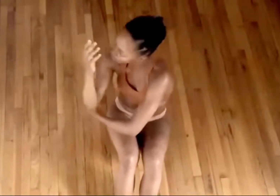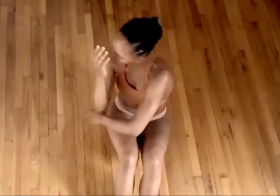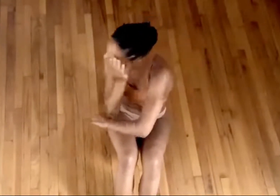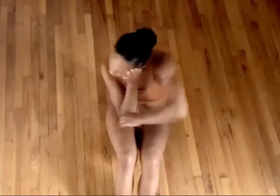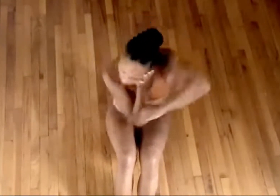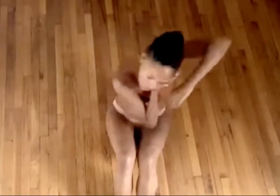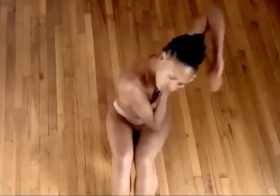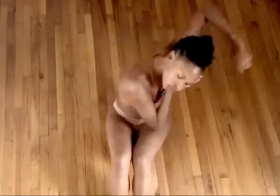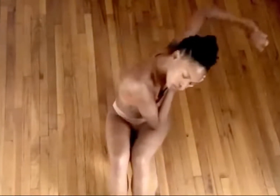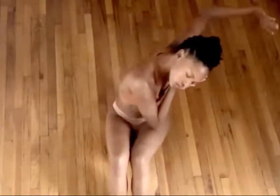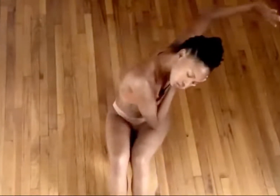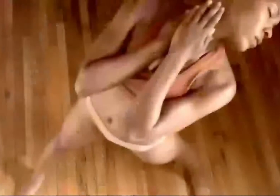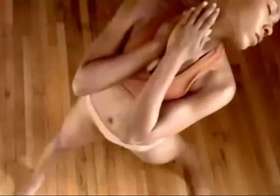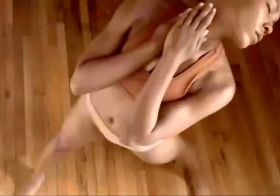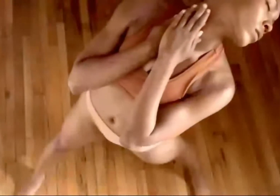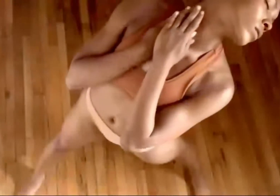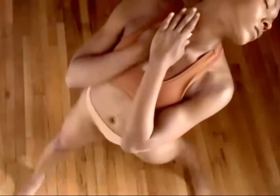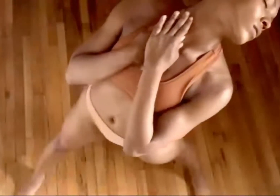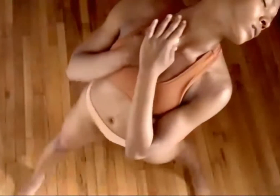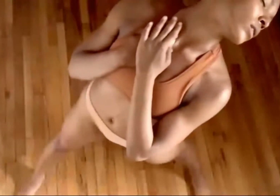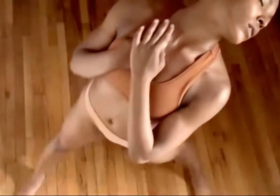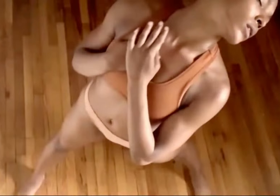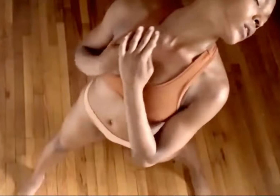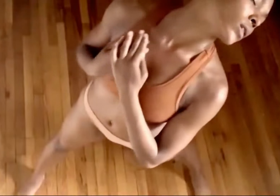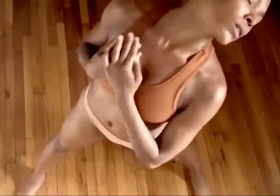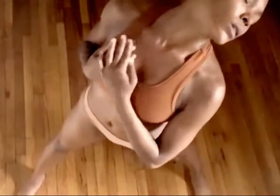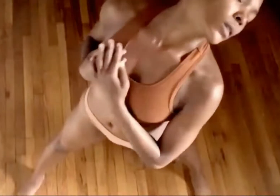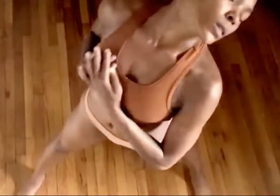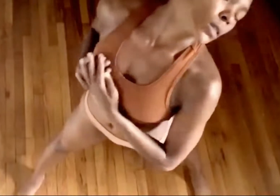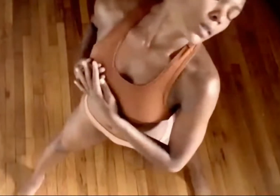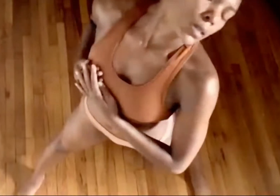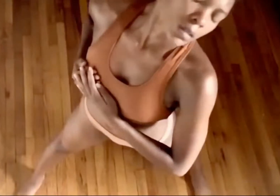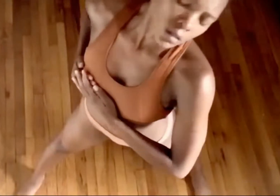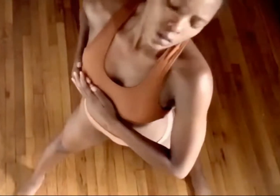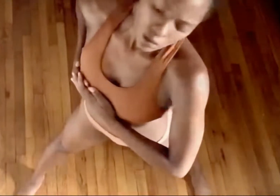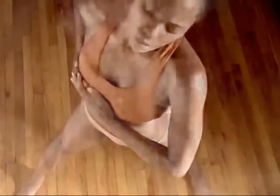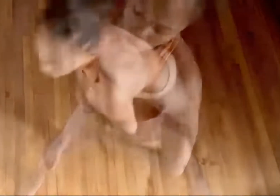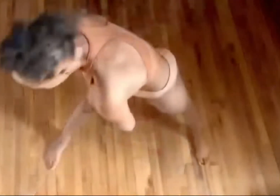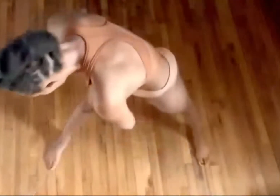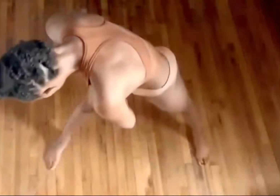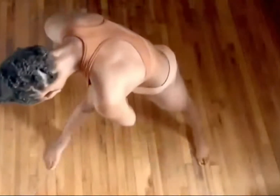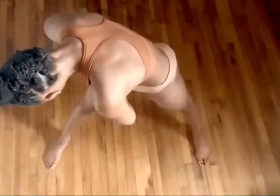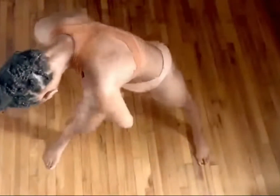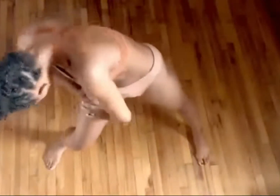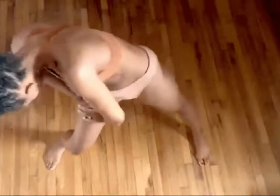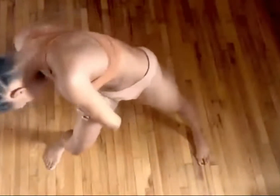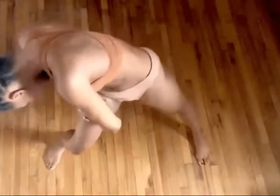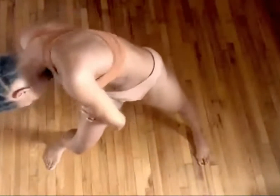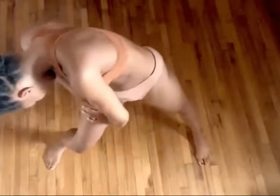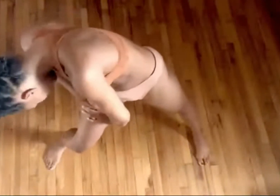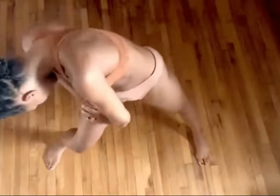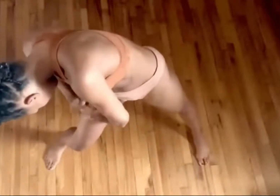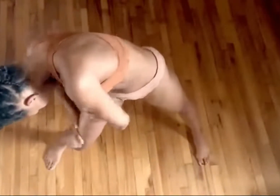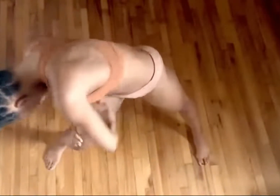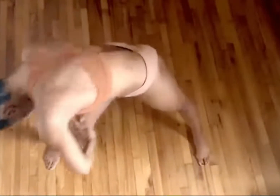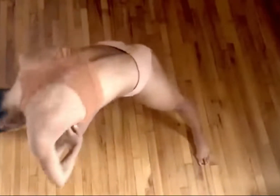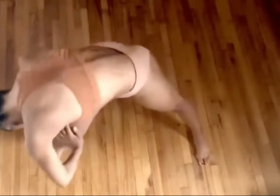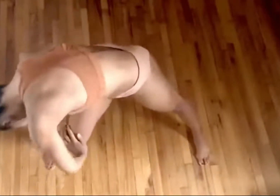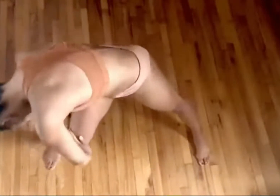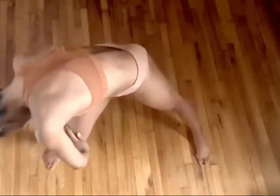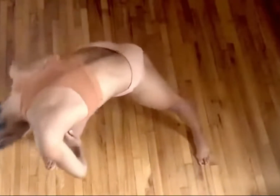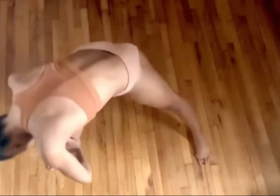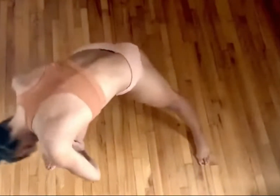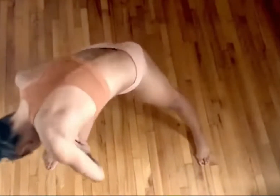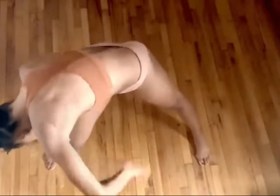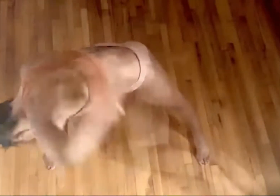refined. Well, I think it looked great on you. Girl, what should